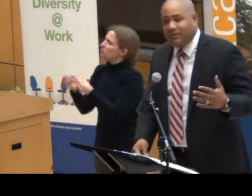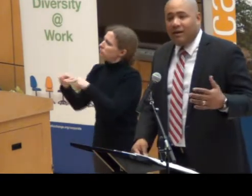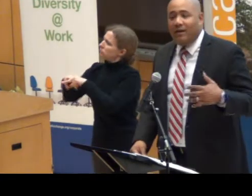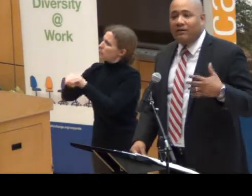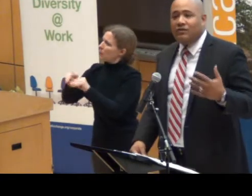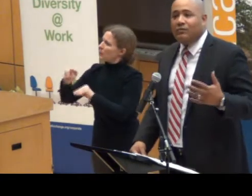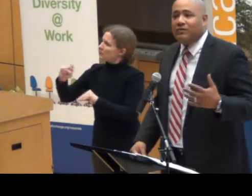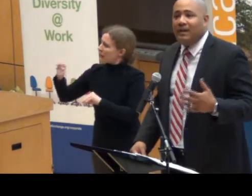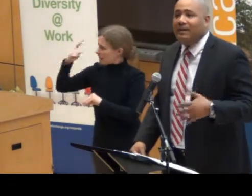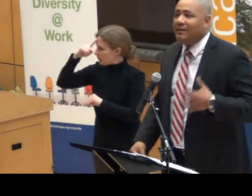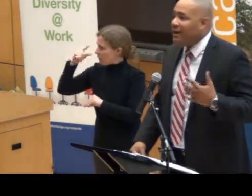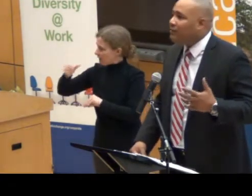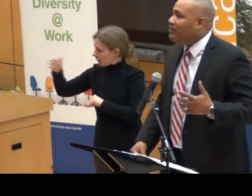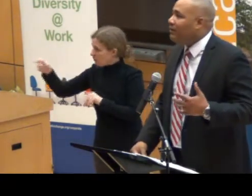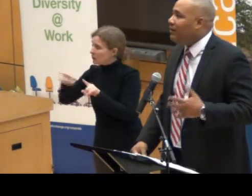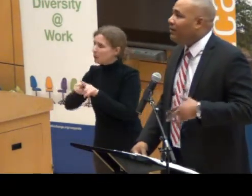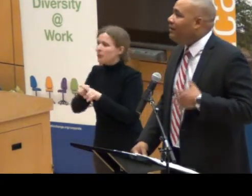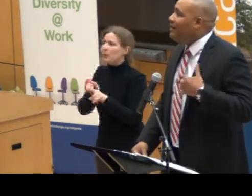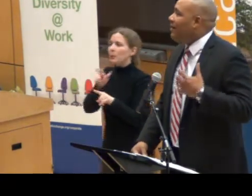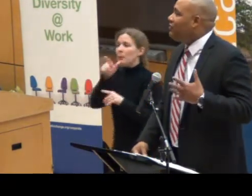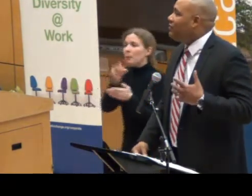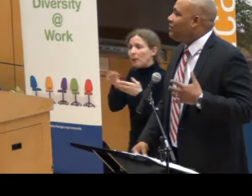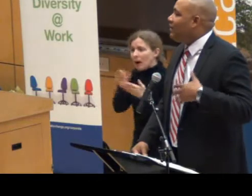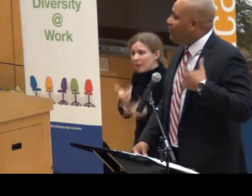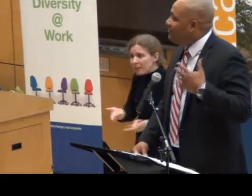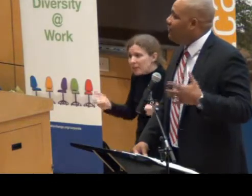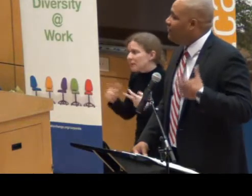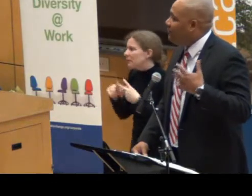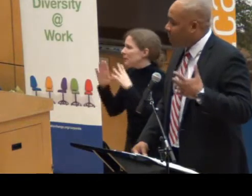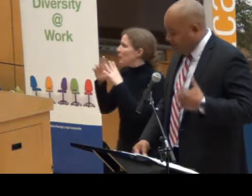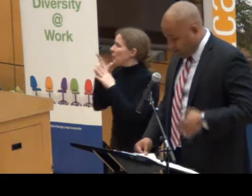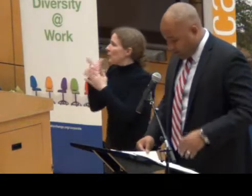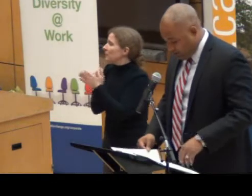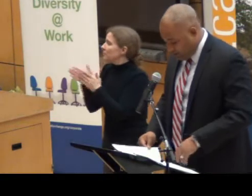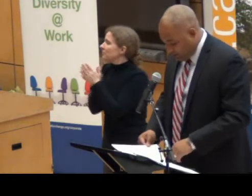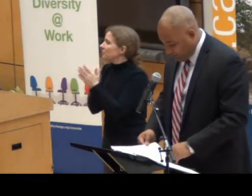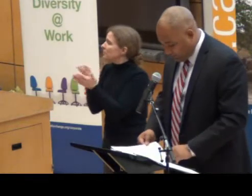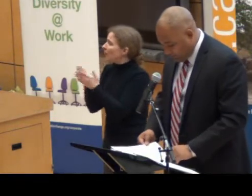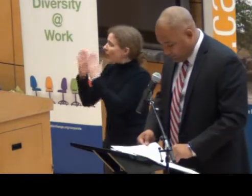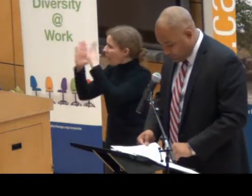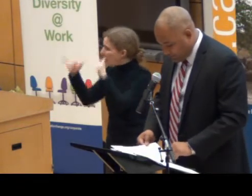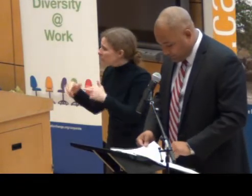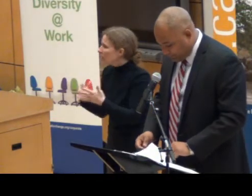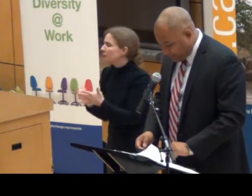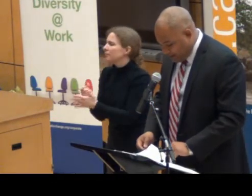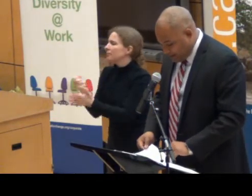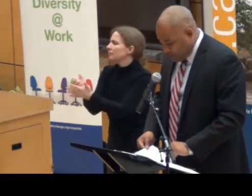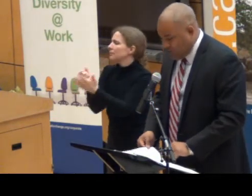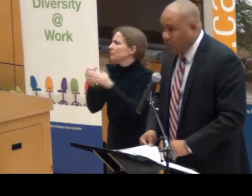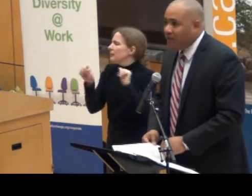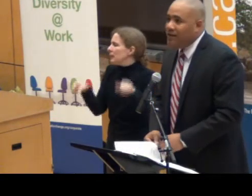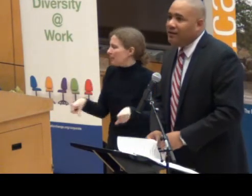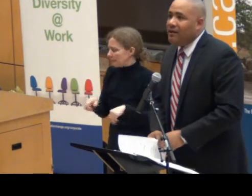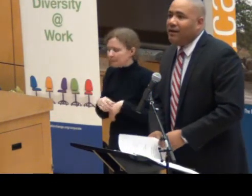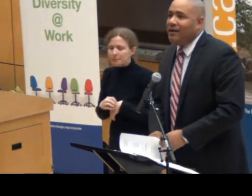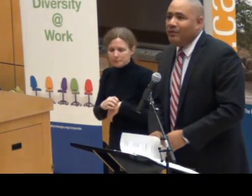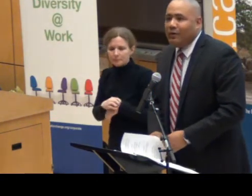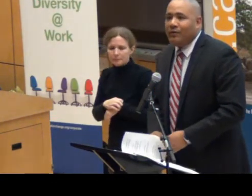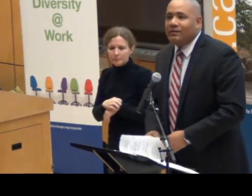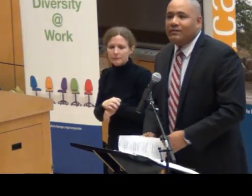good for consumer spending, the housing market, and just continue to build that economy here in our province. So we